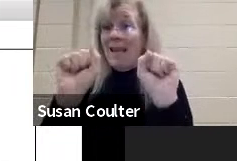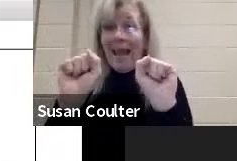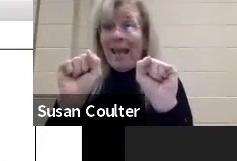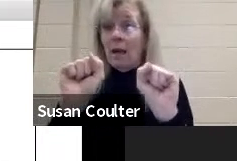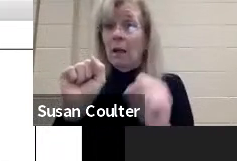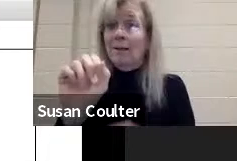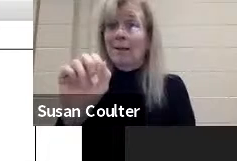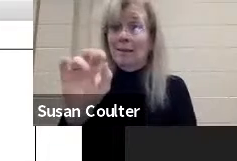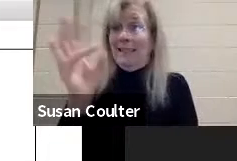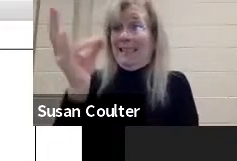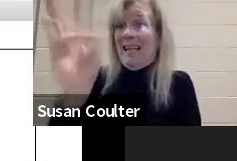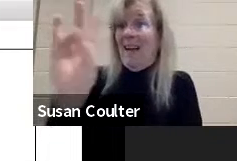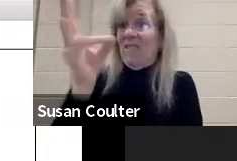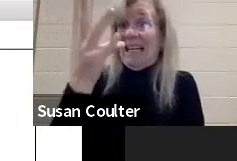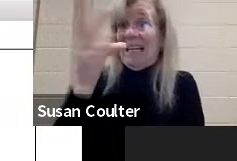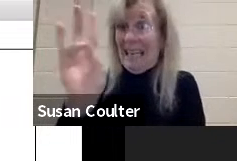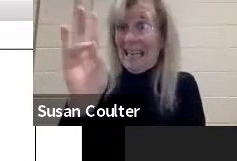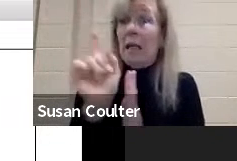some take